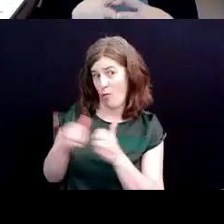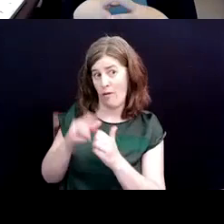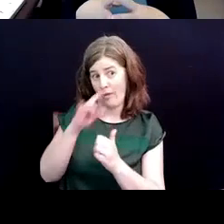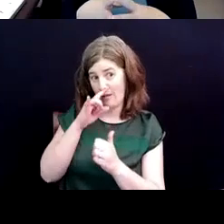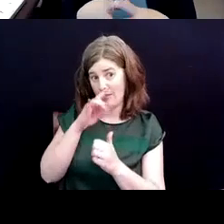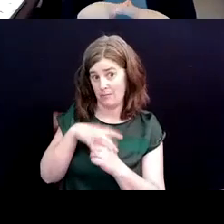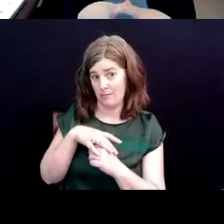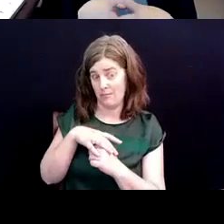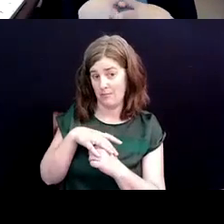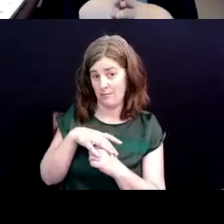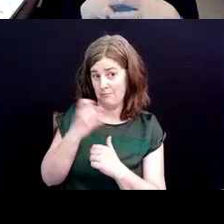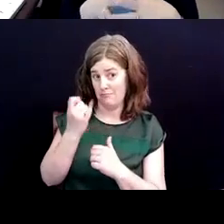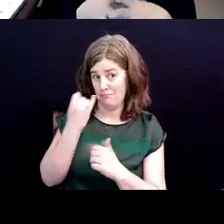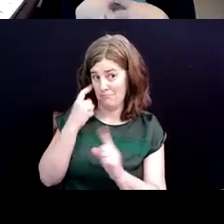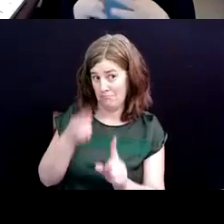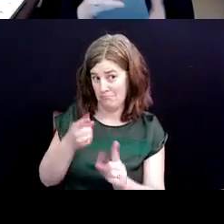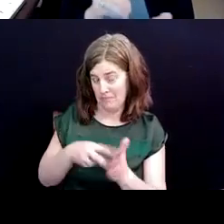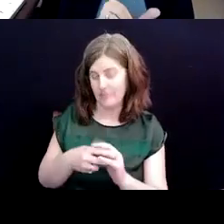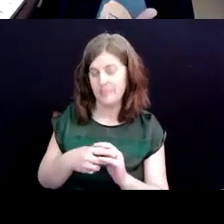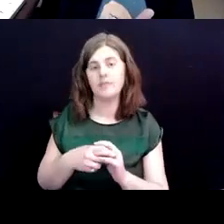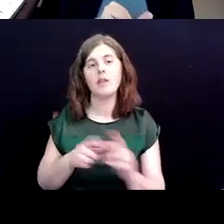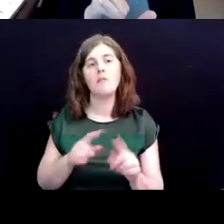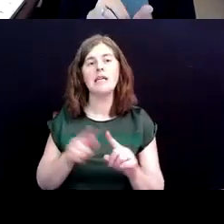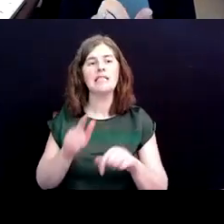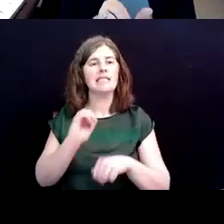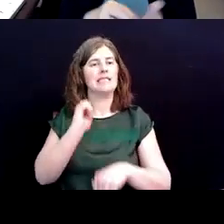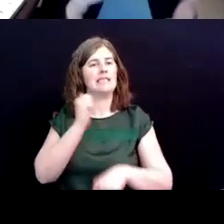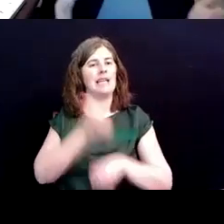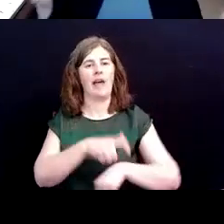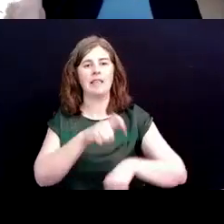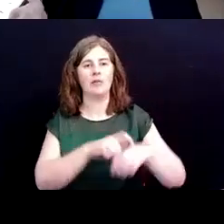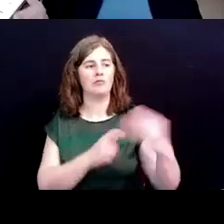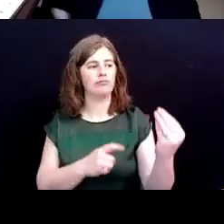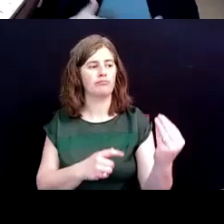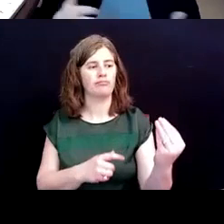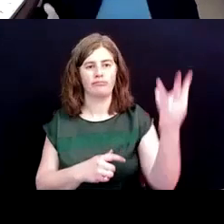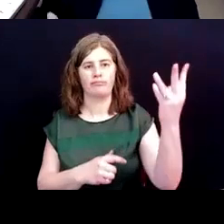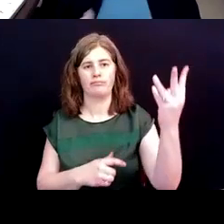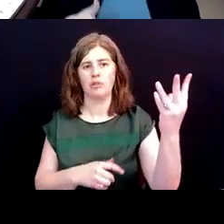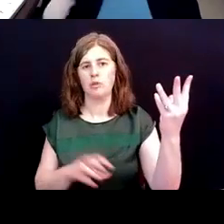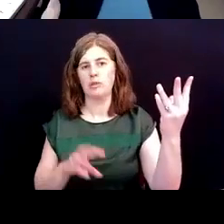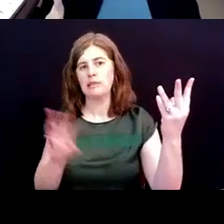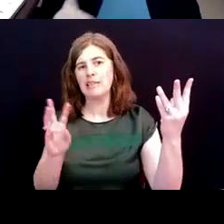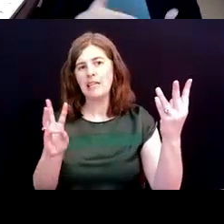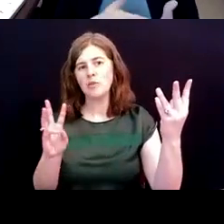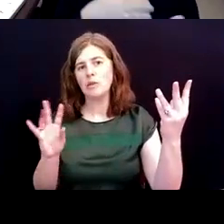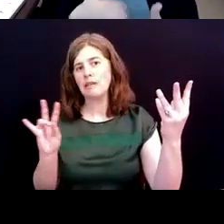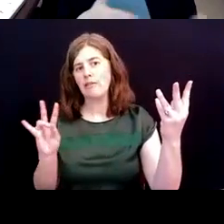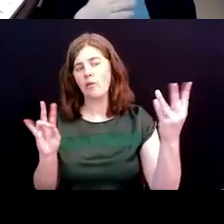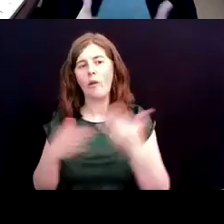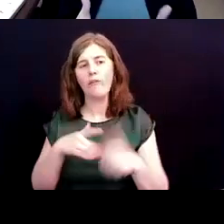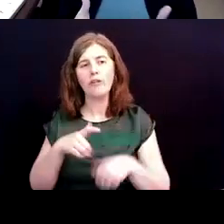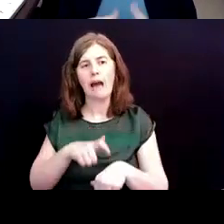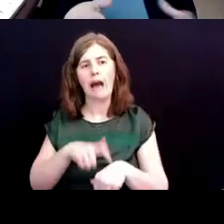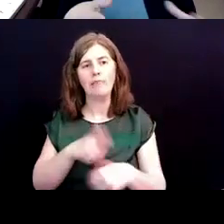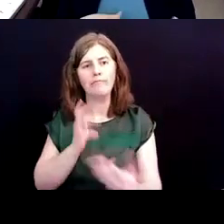catch my points there. But anyway, setting that timer to come on every morning at, let's say, 6 a.m. or 7 a.m. or whatever makes sense